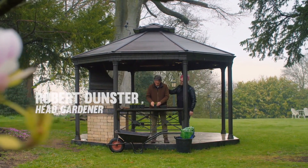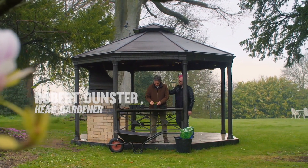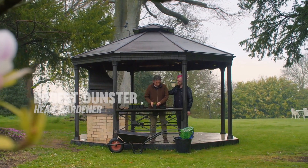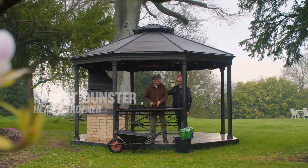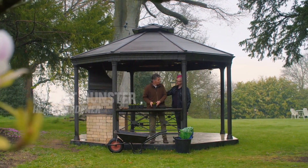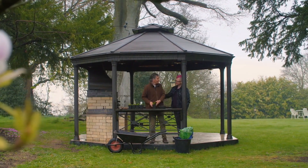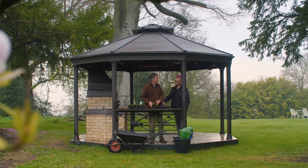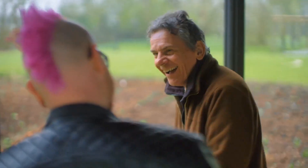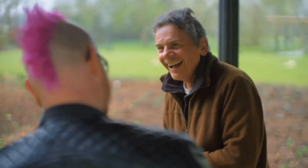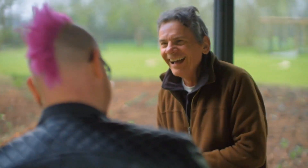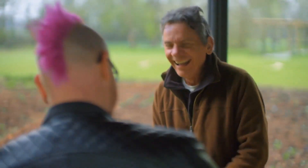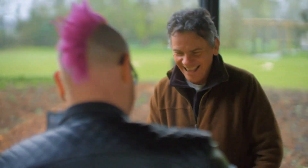Aye.